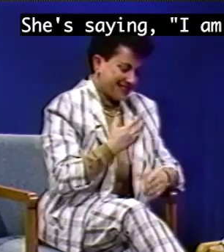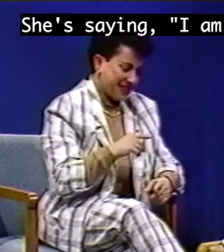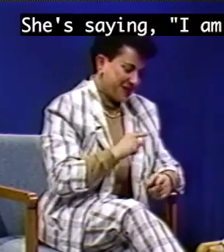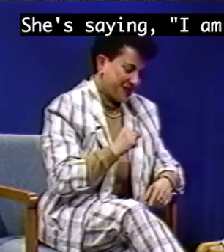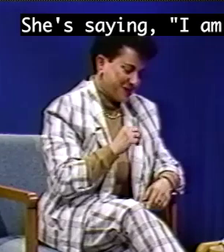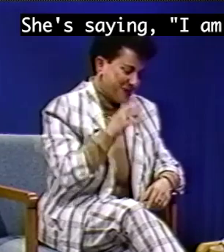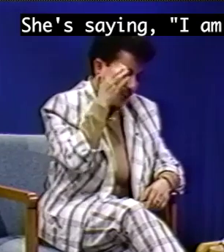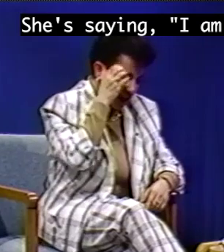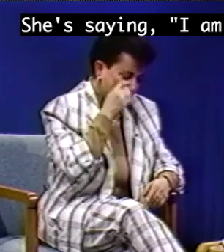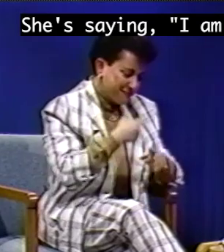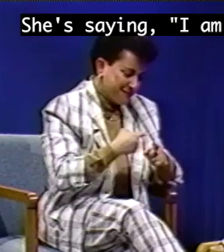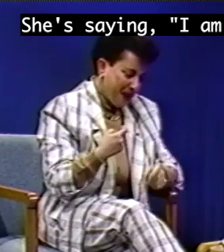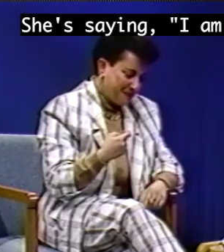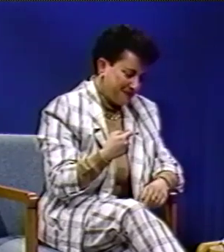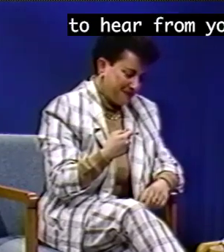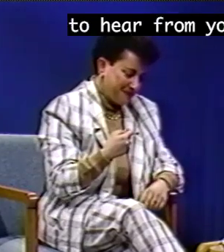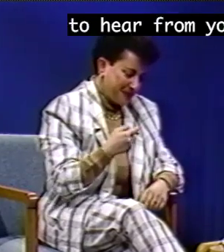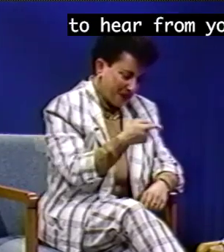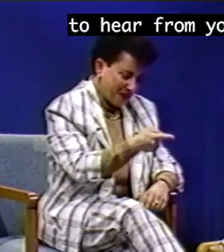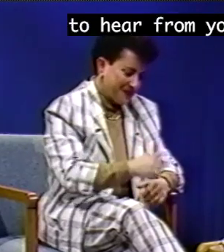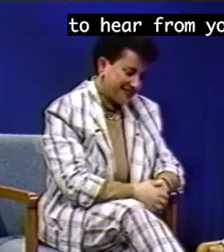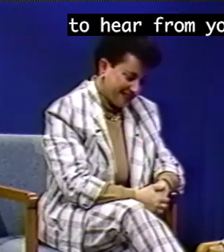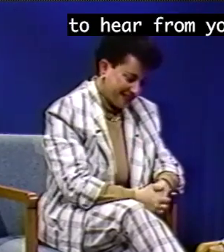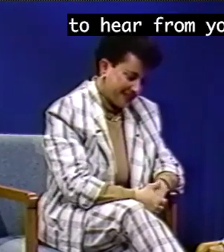She's saying, I am delighted to hear from you.